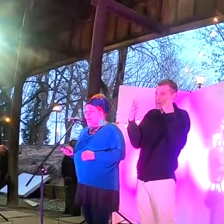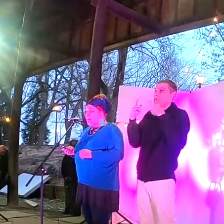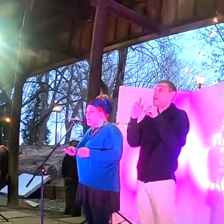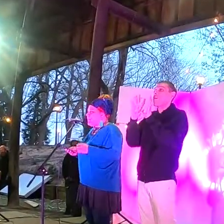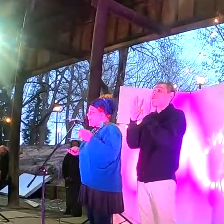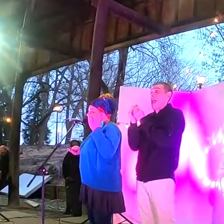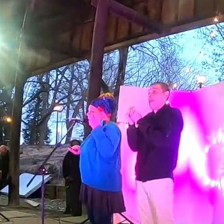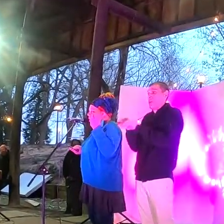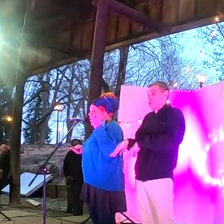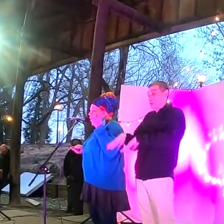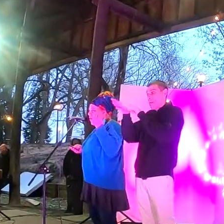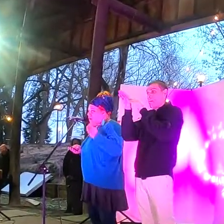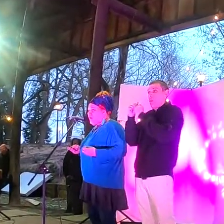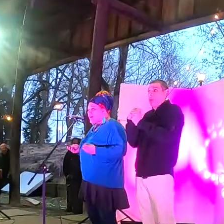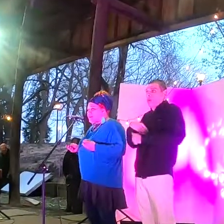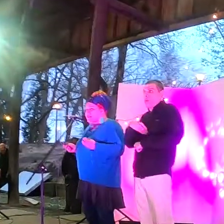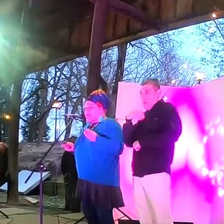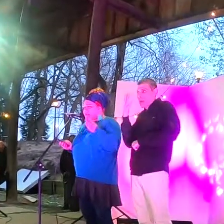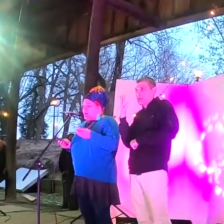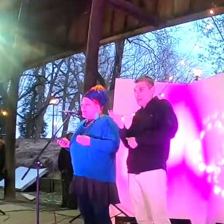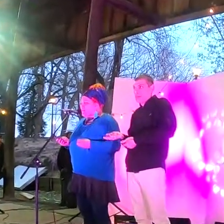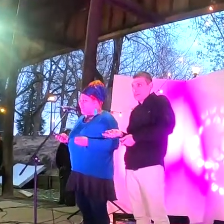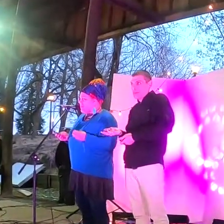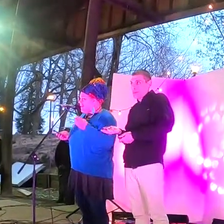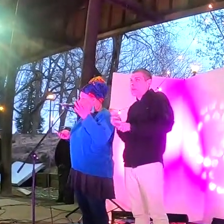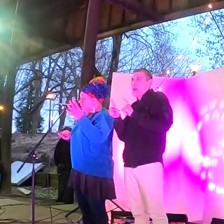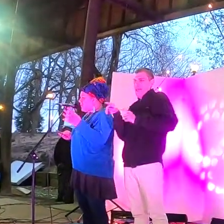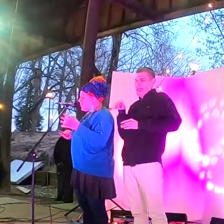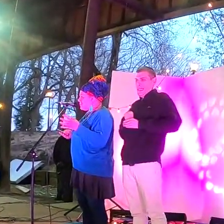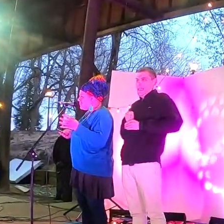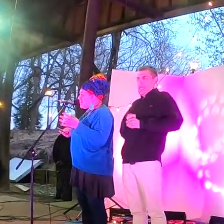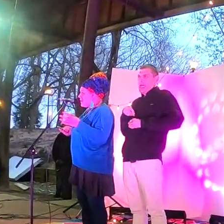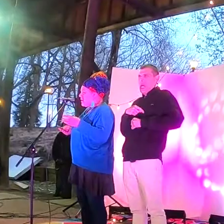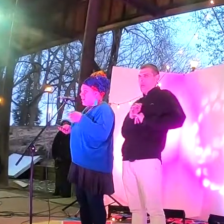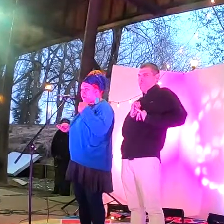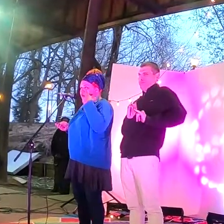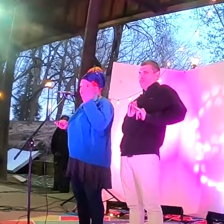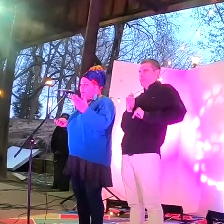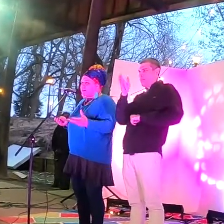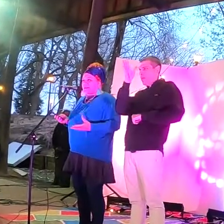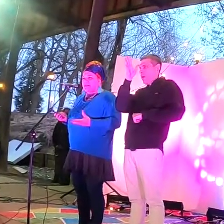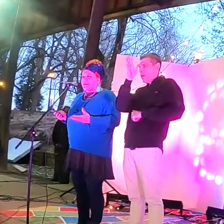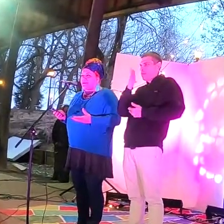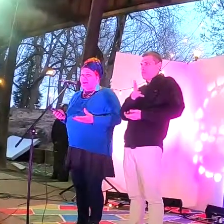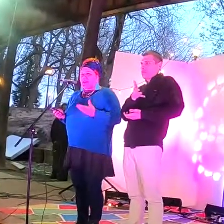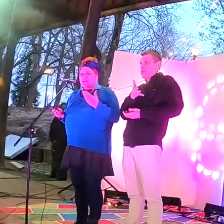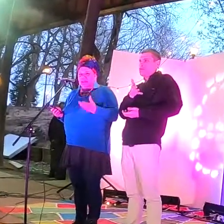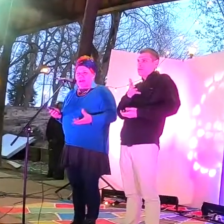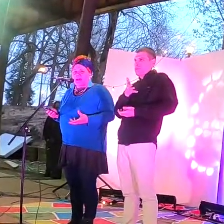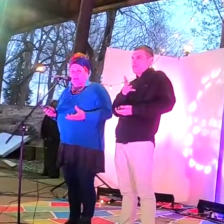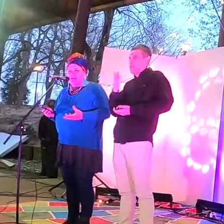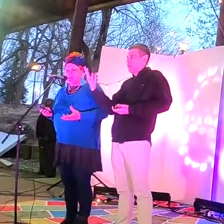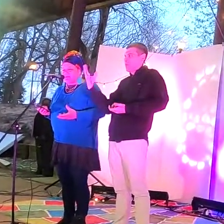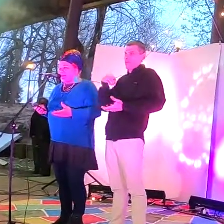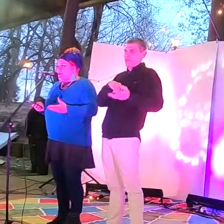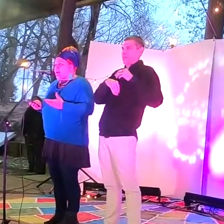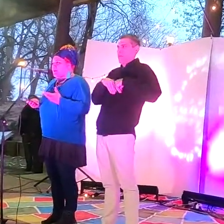family. But I always saw myself in my father. I always identified as